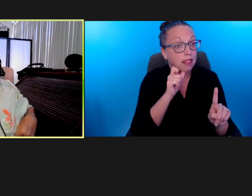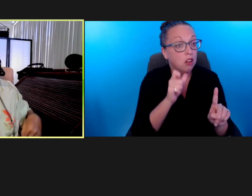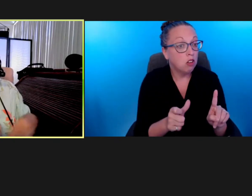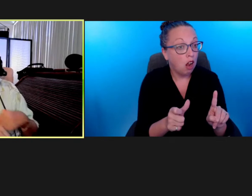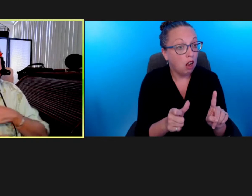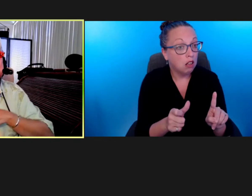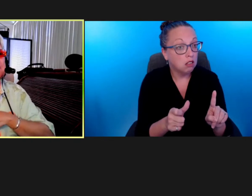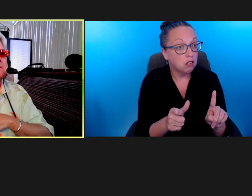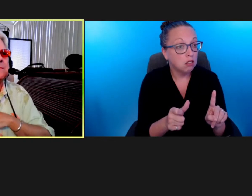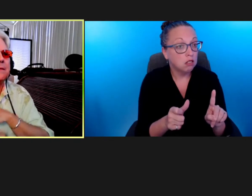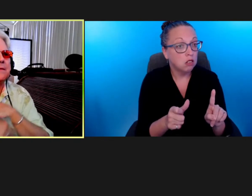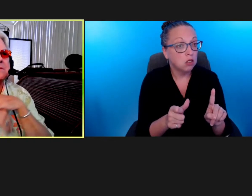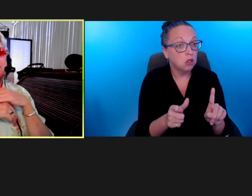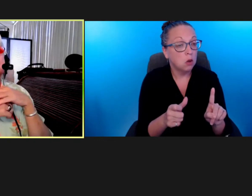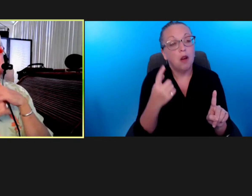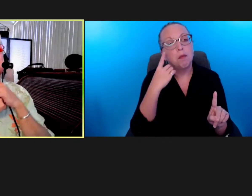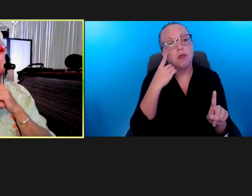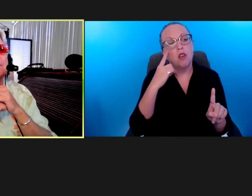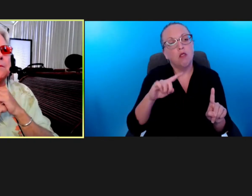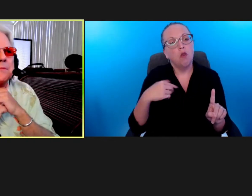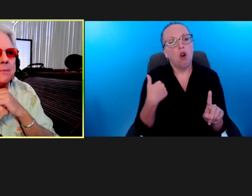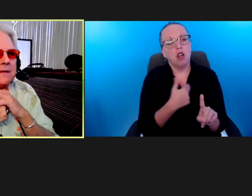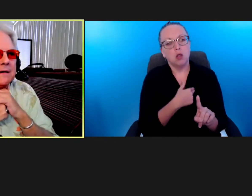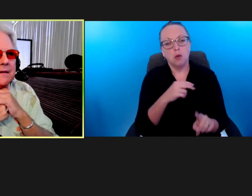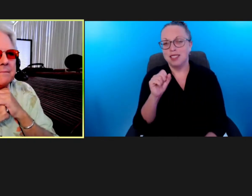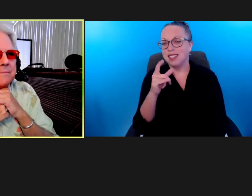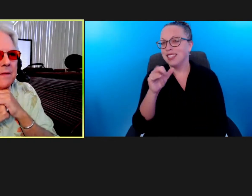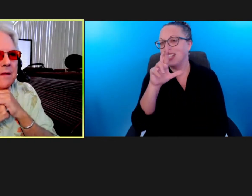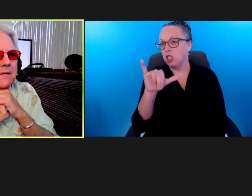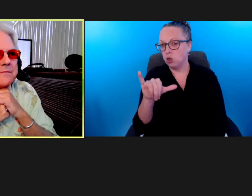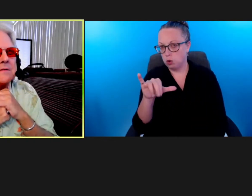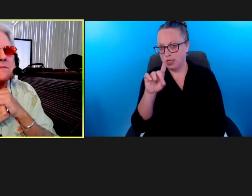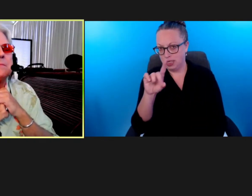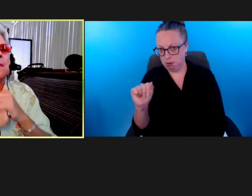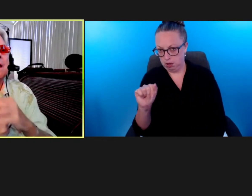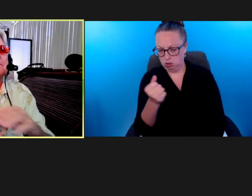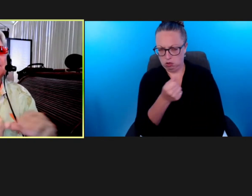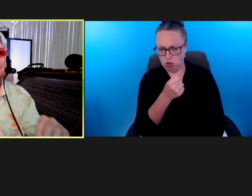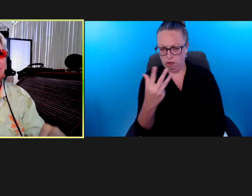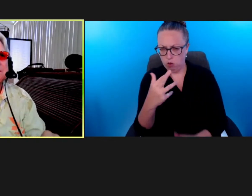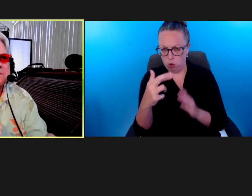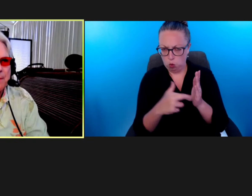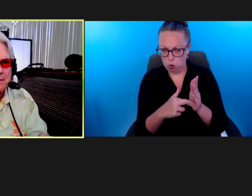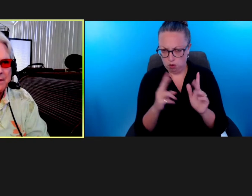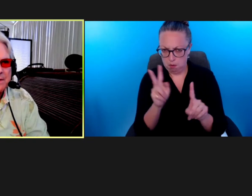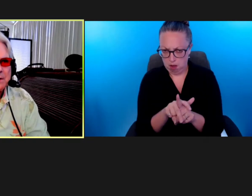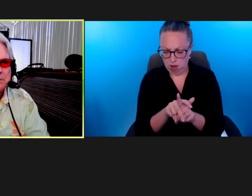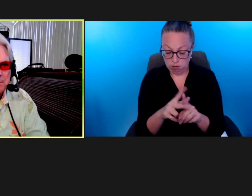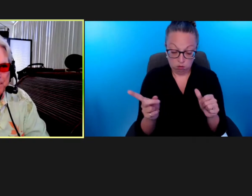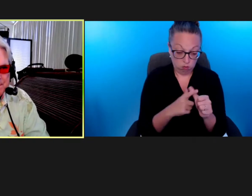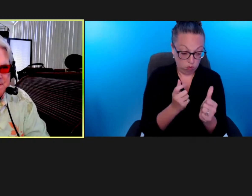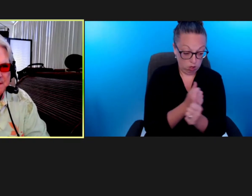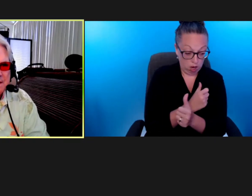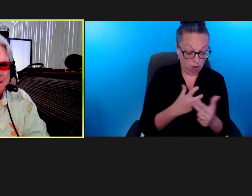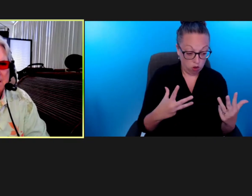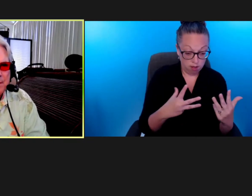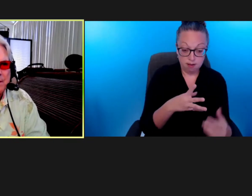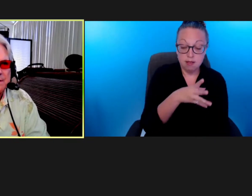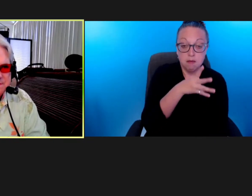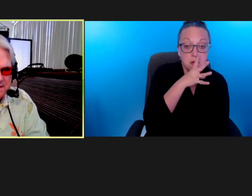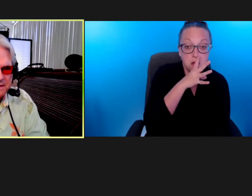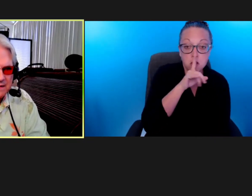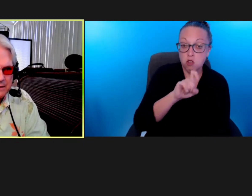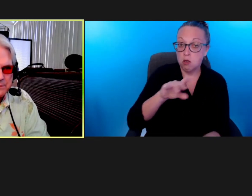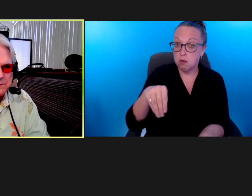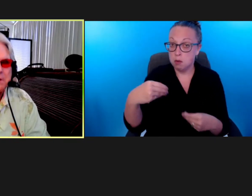For those of us with sensory disabilities, a few simple rules apply. First, everything that is spoken should be presented in